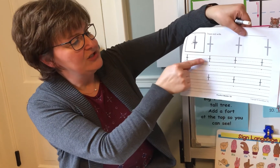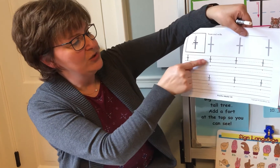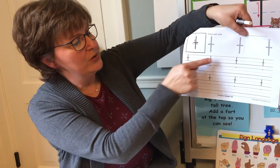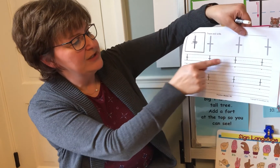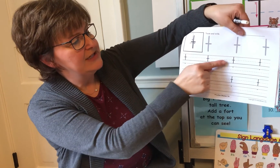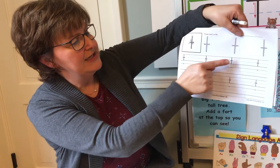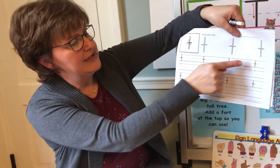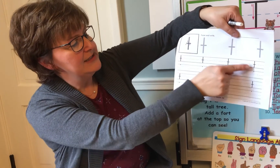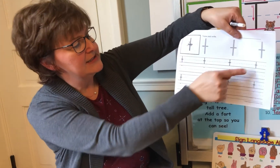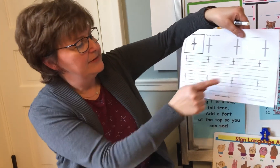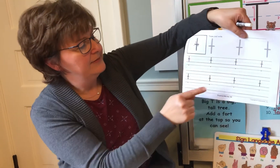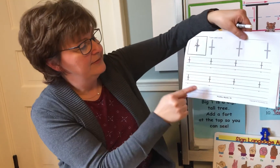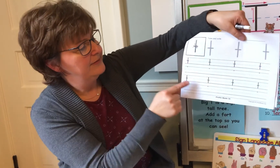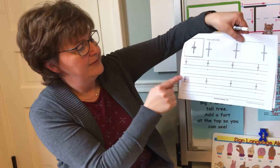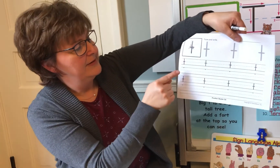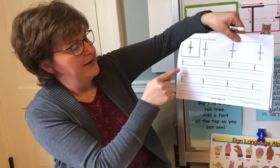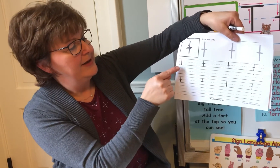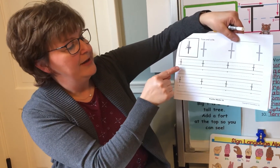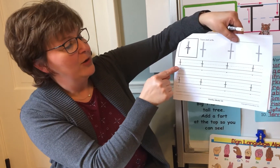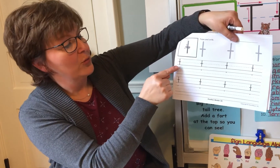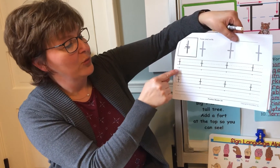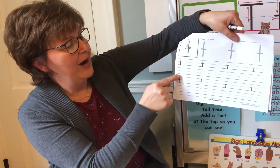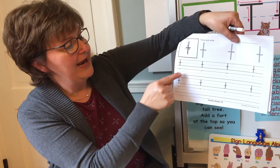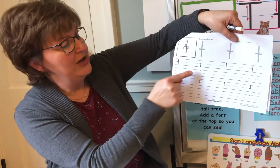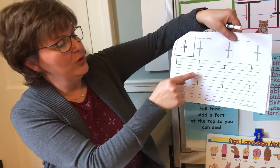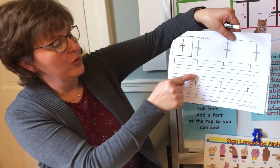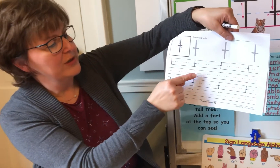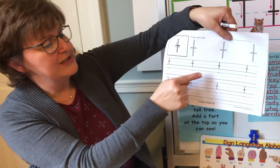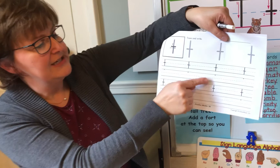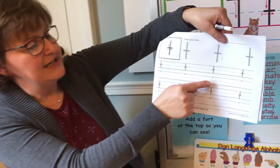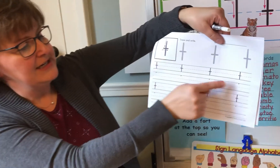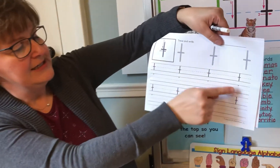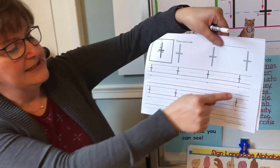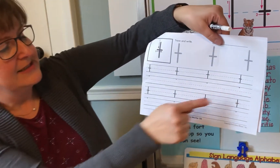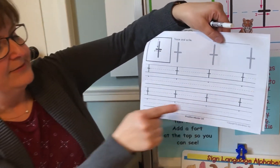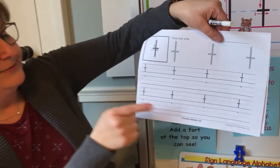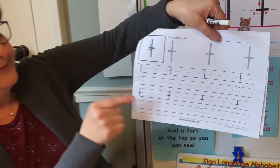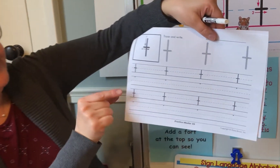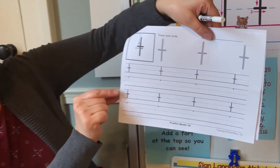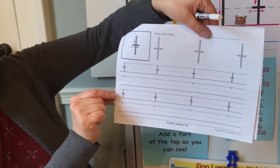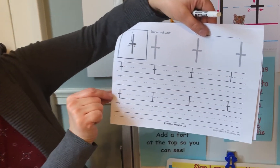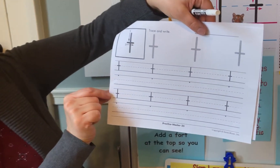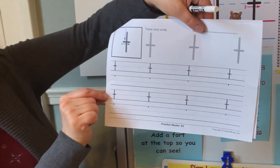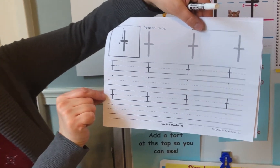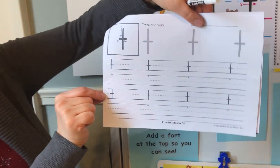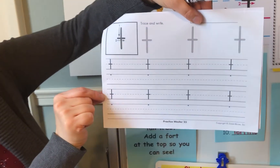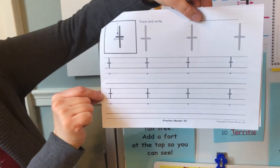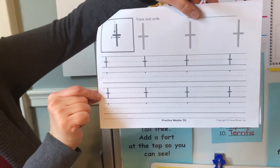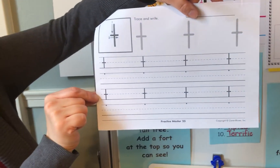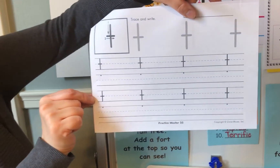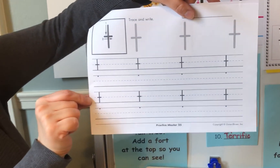your T's, write your T's, trace your